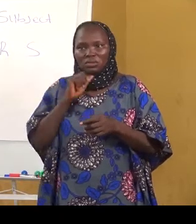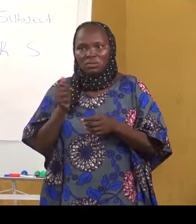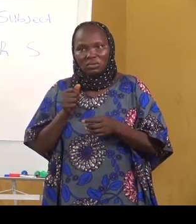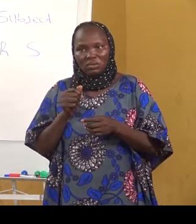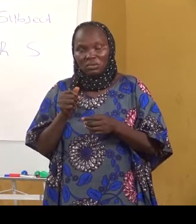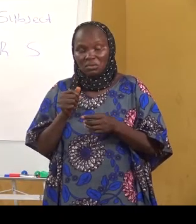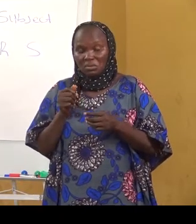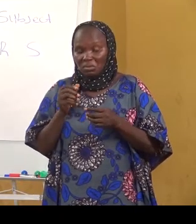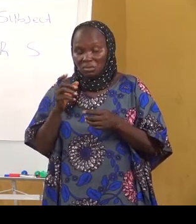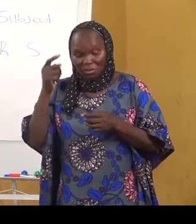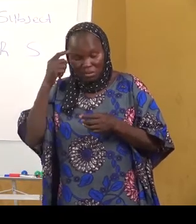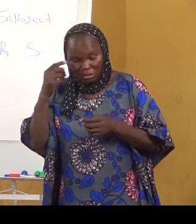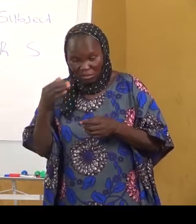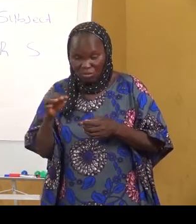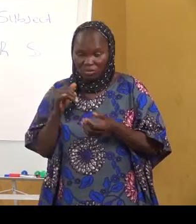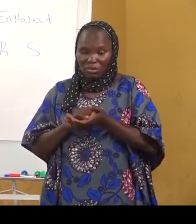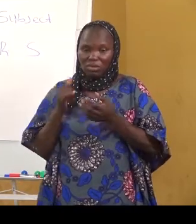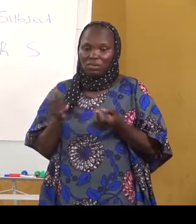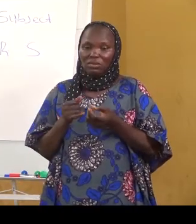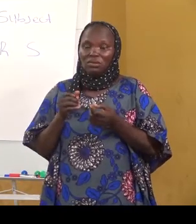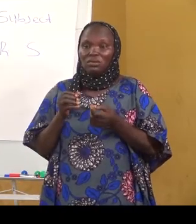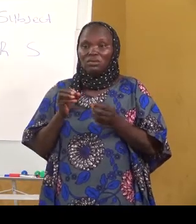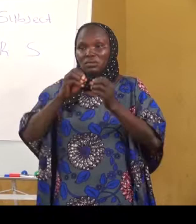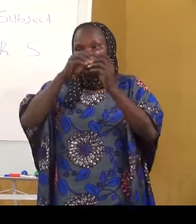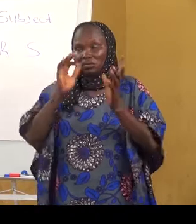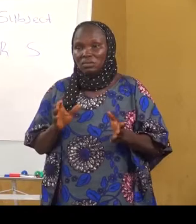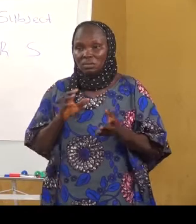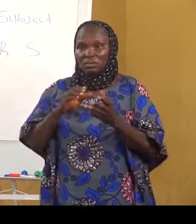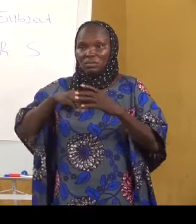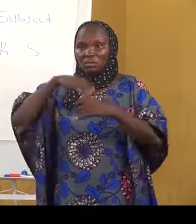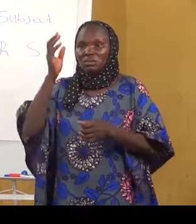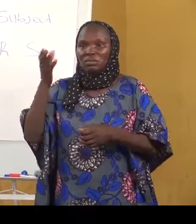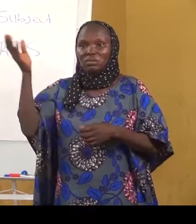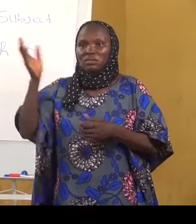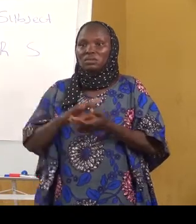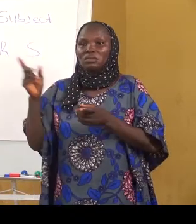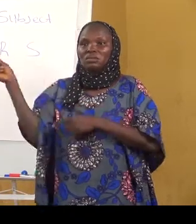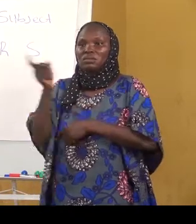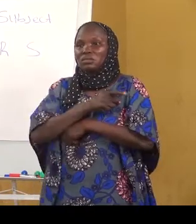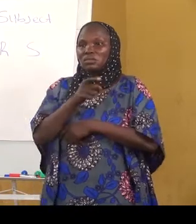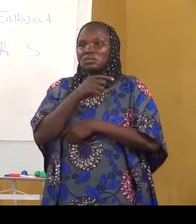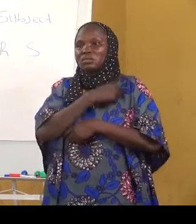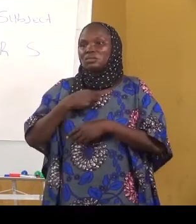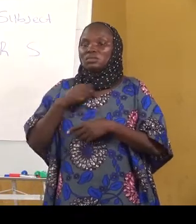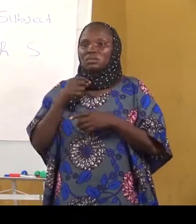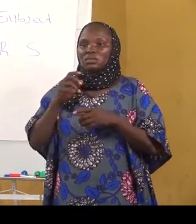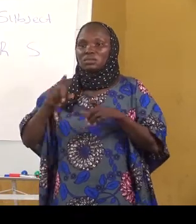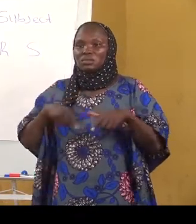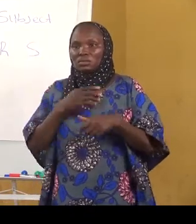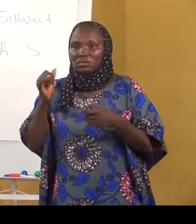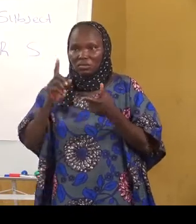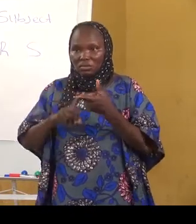should as a child. So students out there, today we are going to look at the